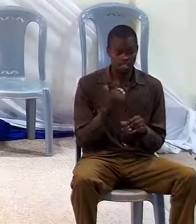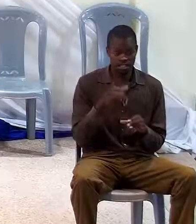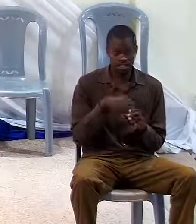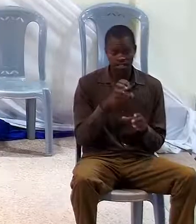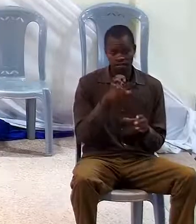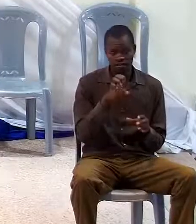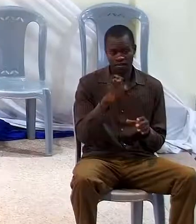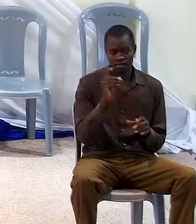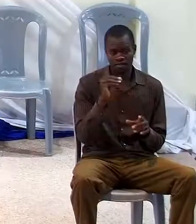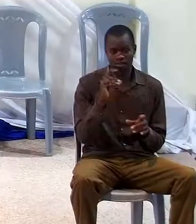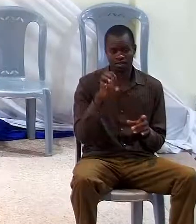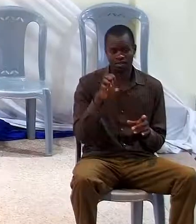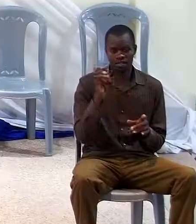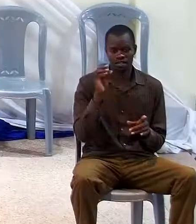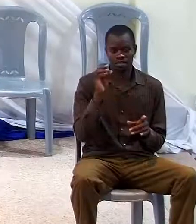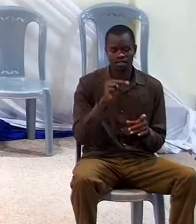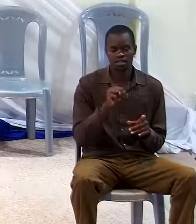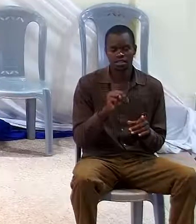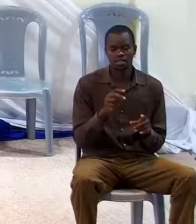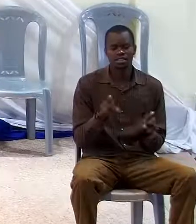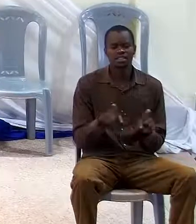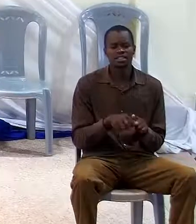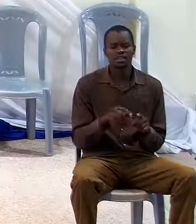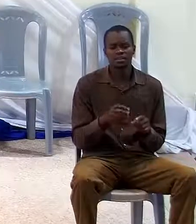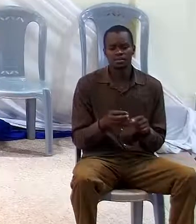it. When you go to the